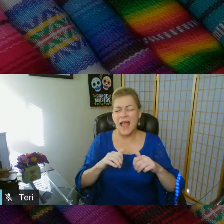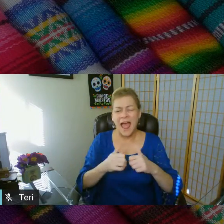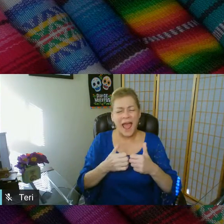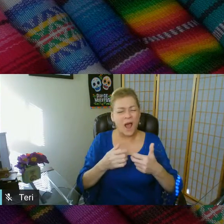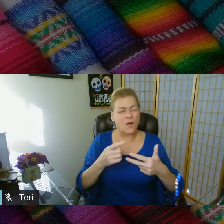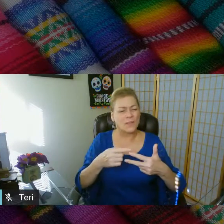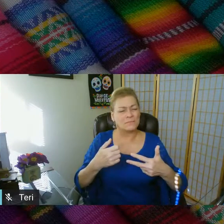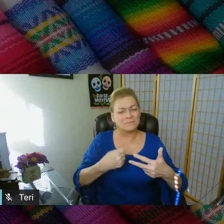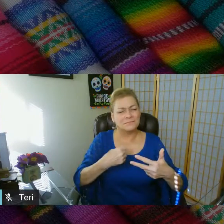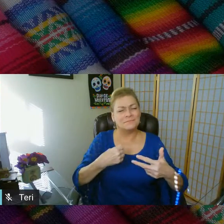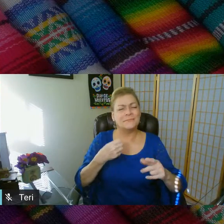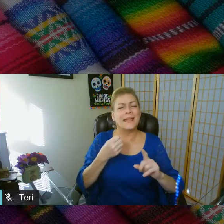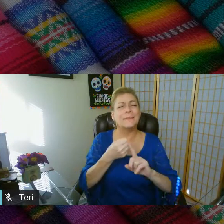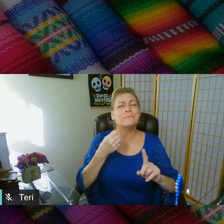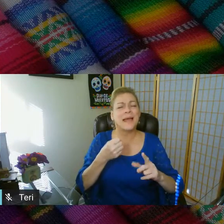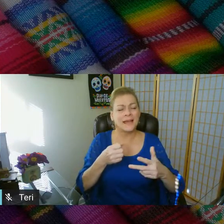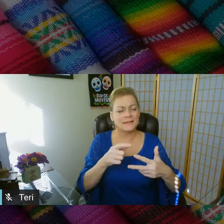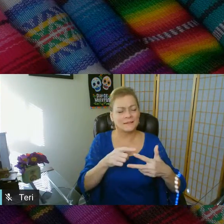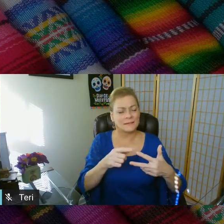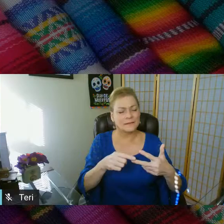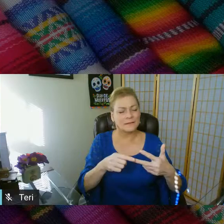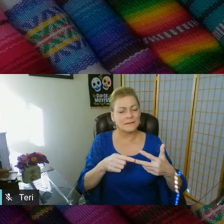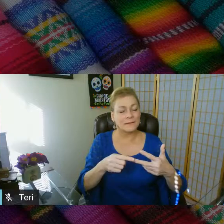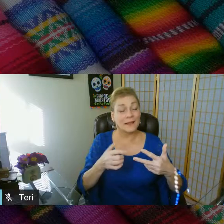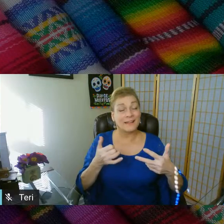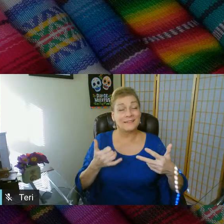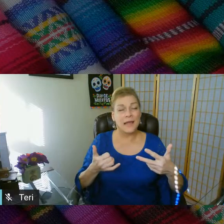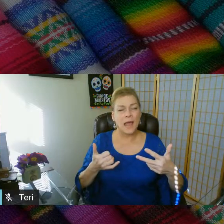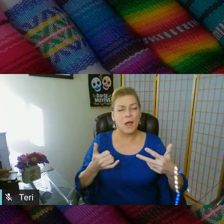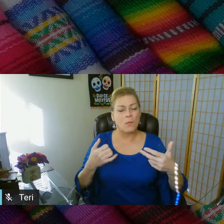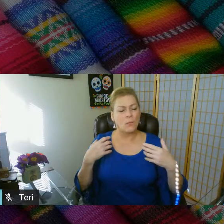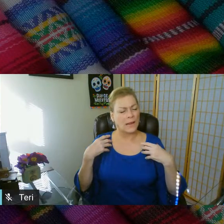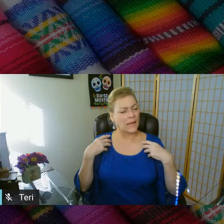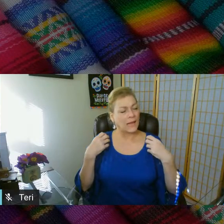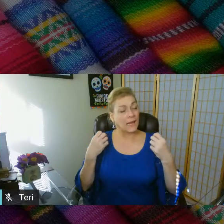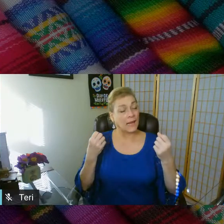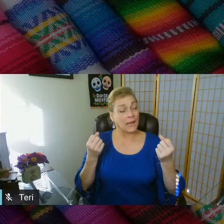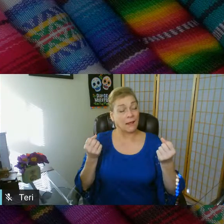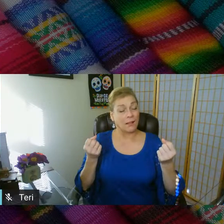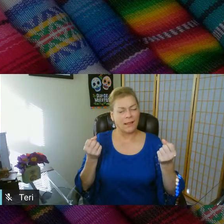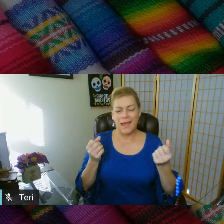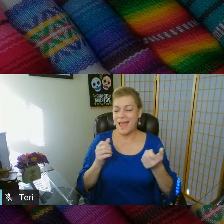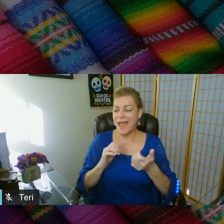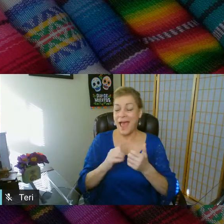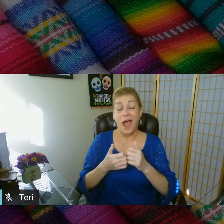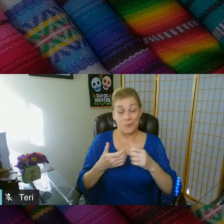what healing opportunities are now available for us